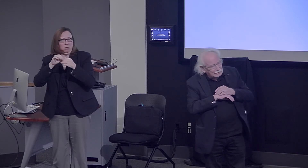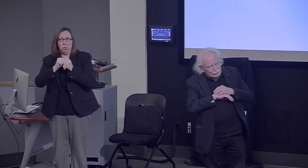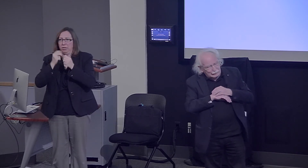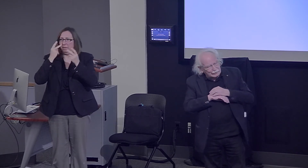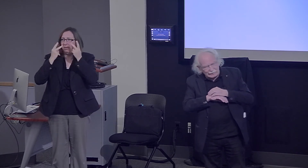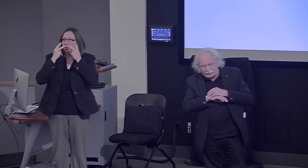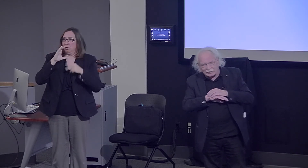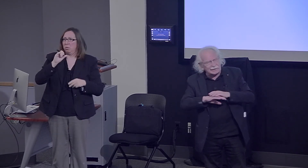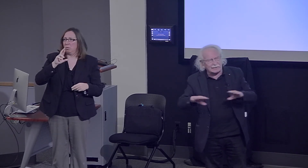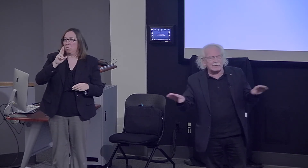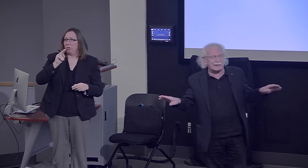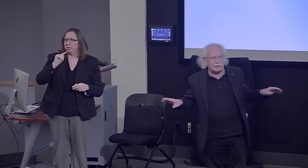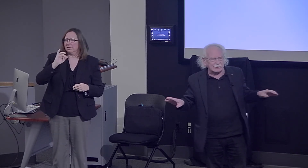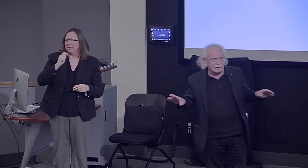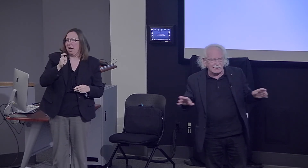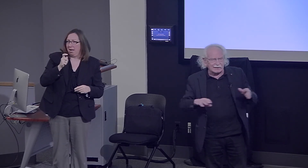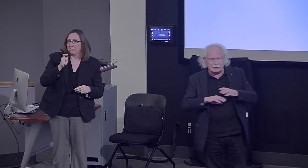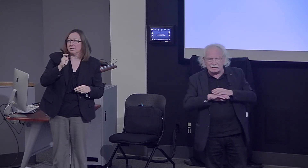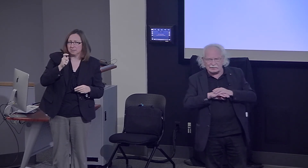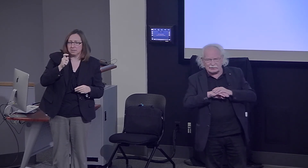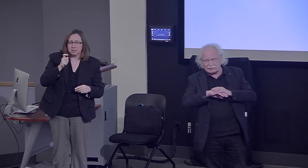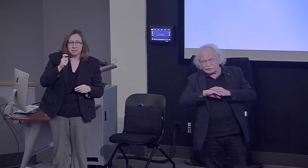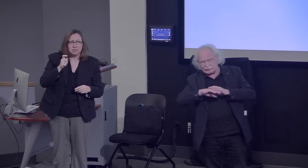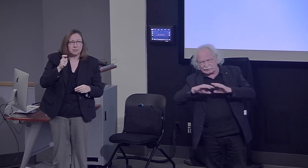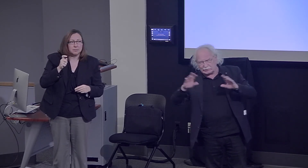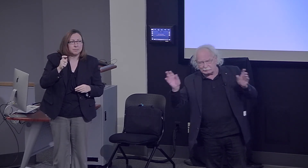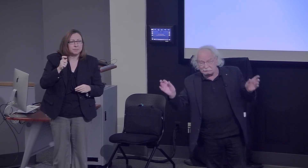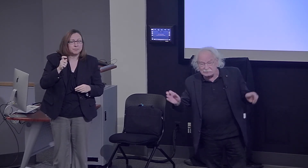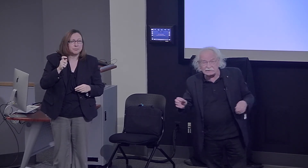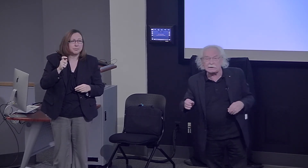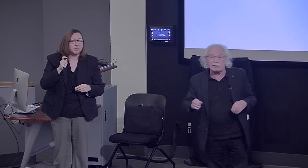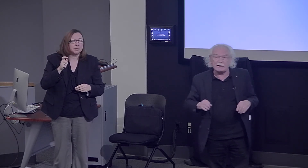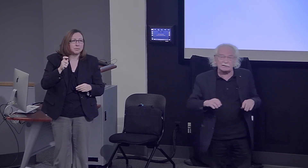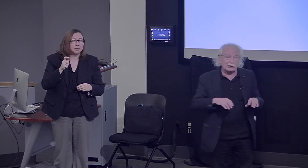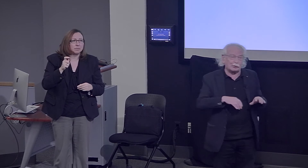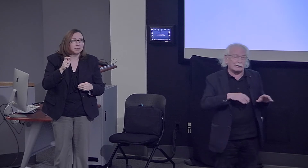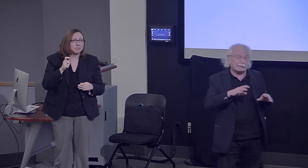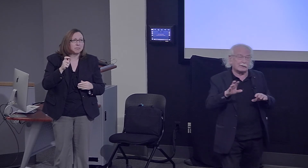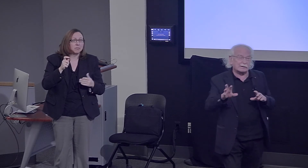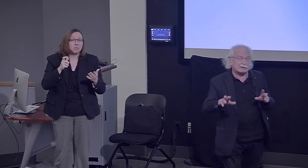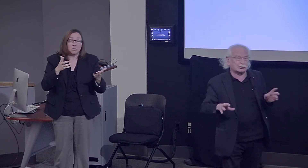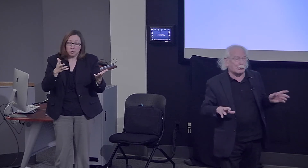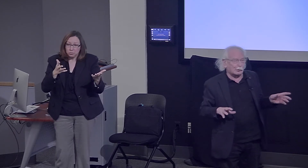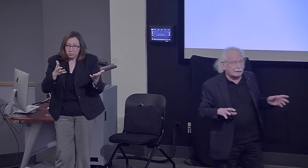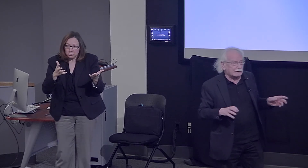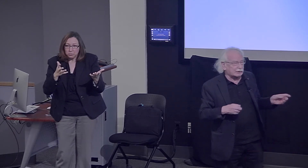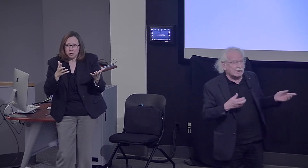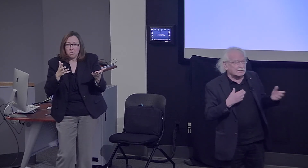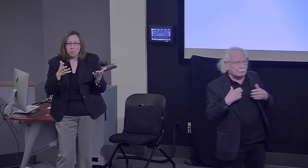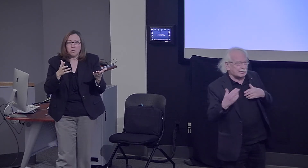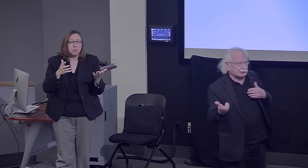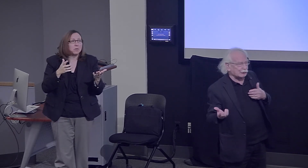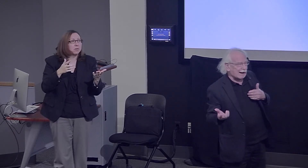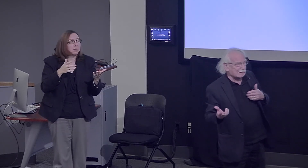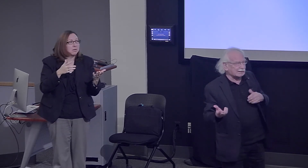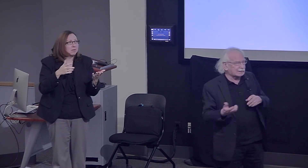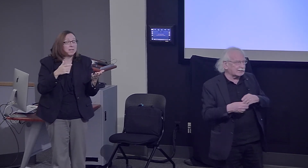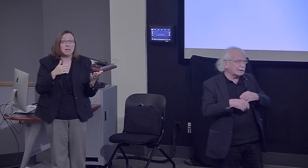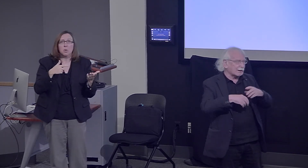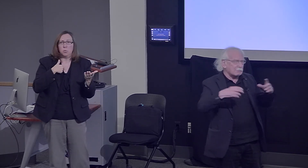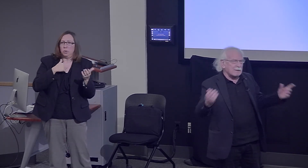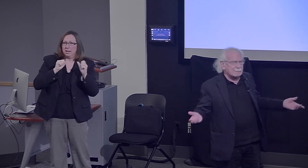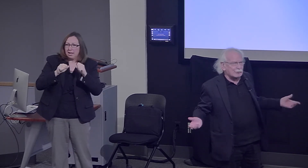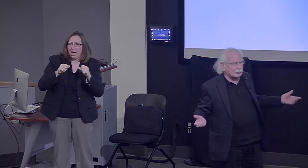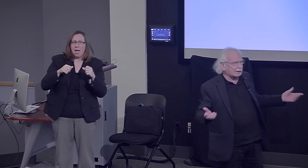about insula, you can read everything. Is this the place where the soul is, the